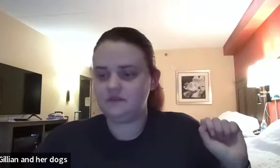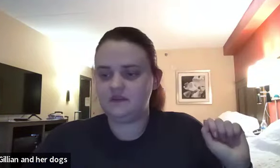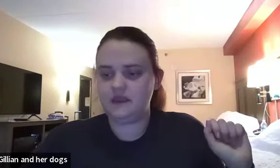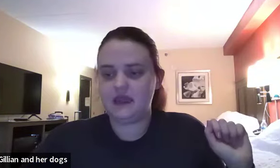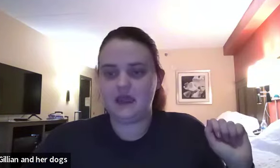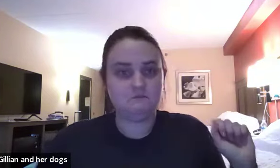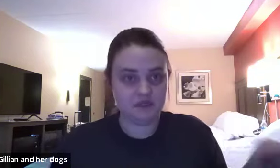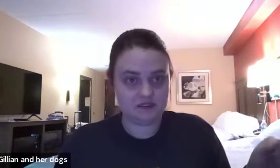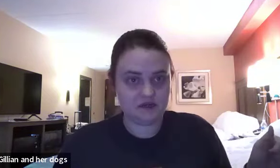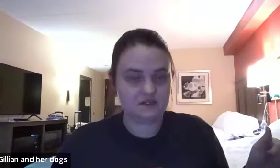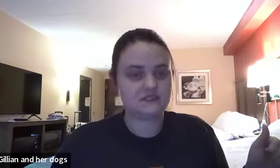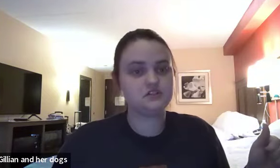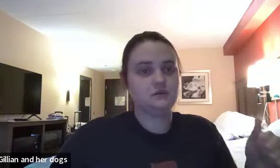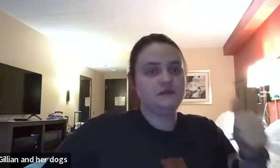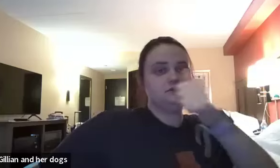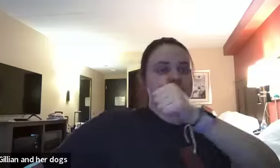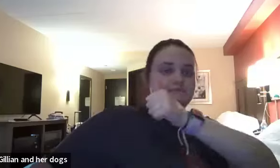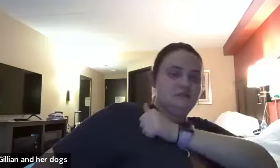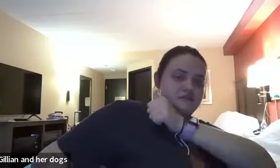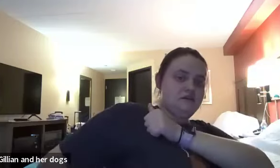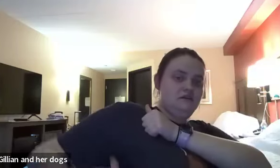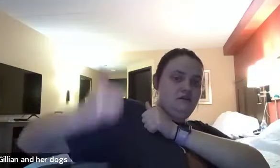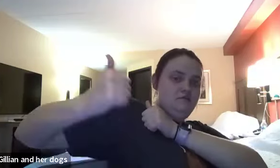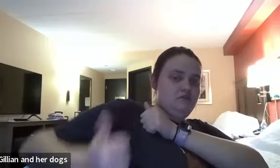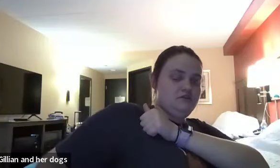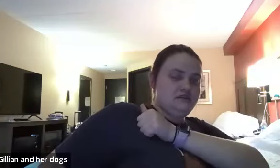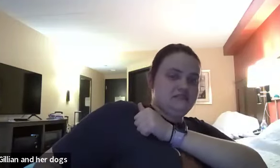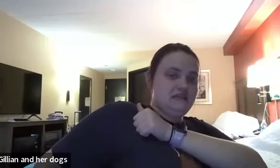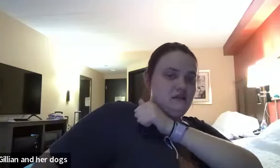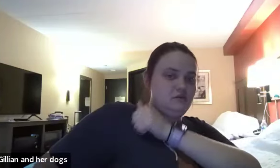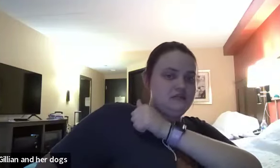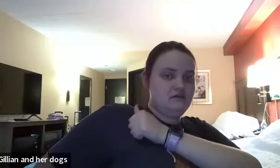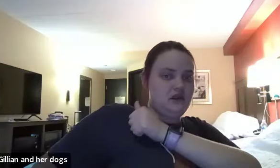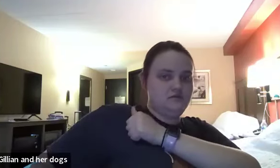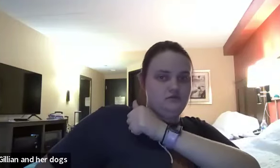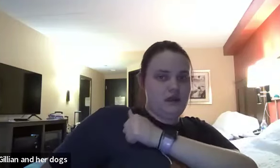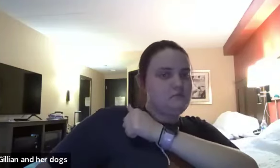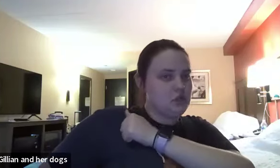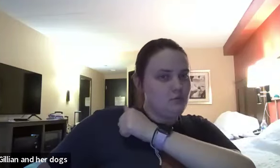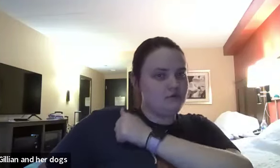Then we had military / army, which was military. Remember, there is this hand lower down, kind of right below my